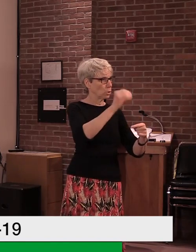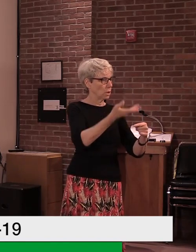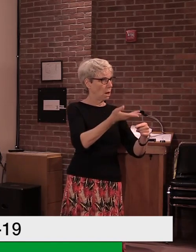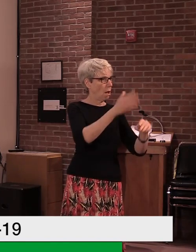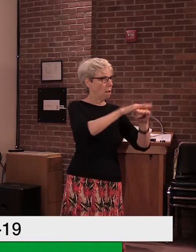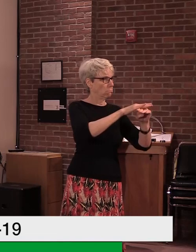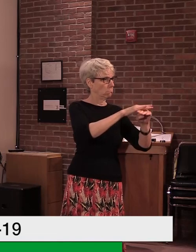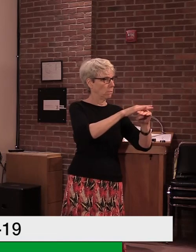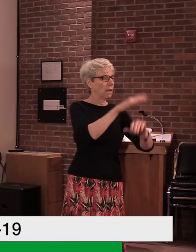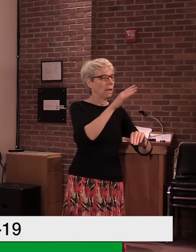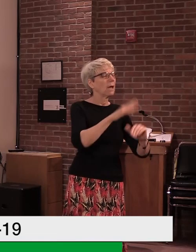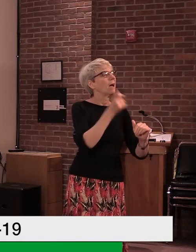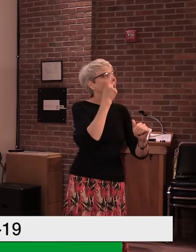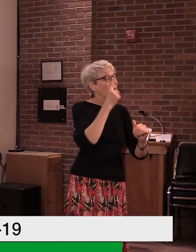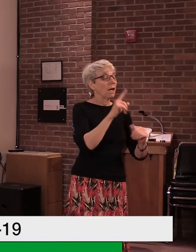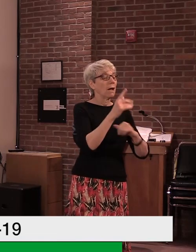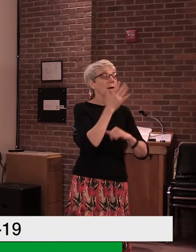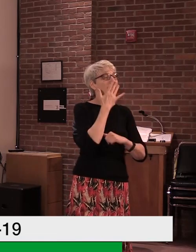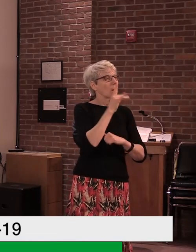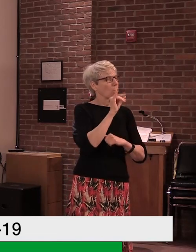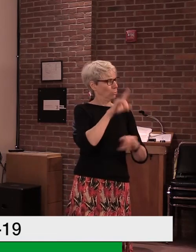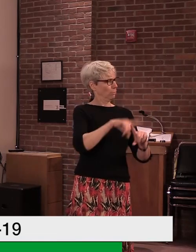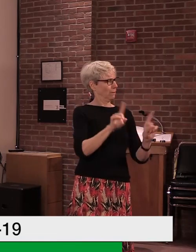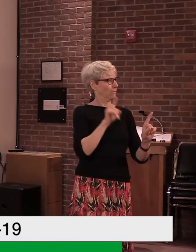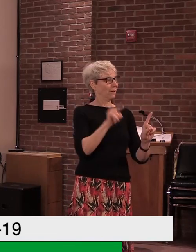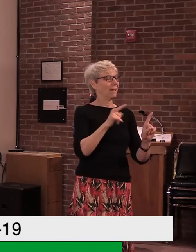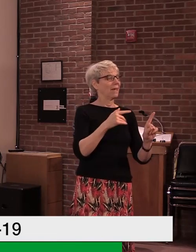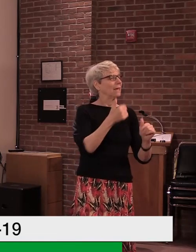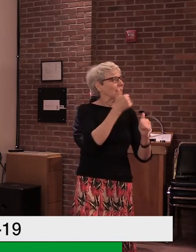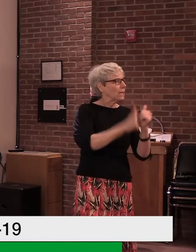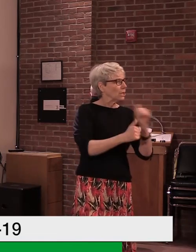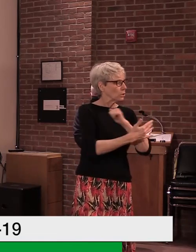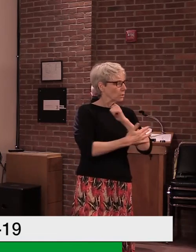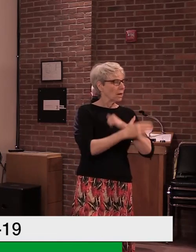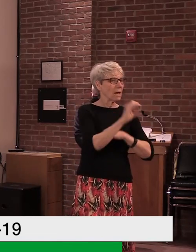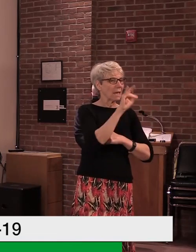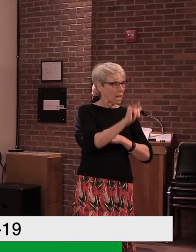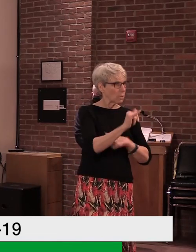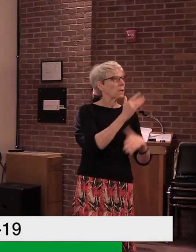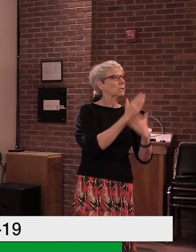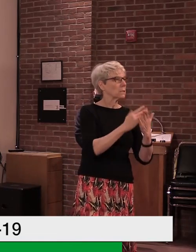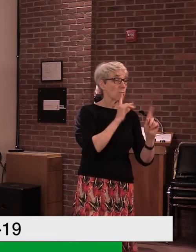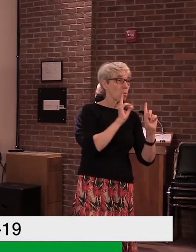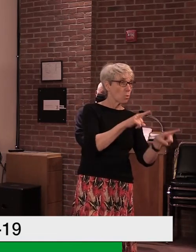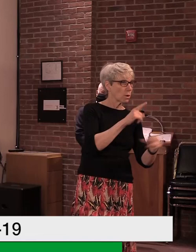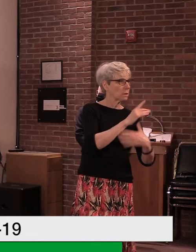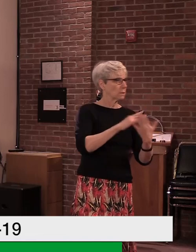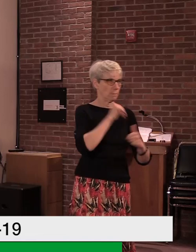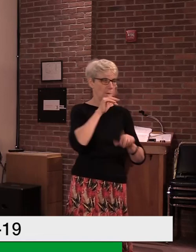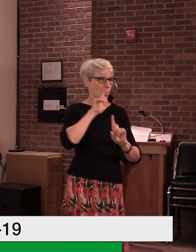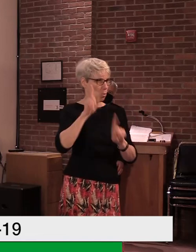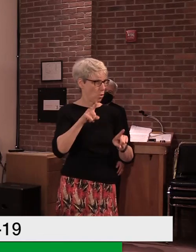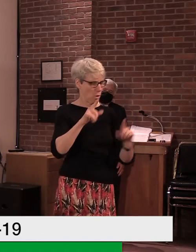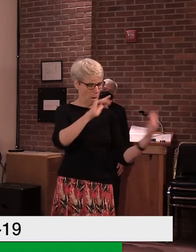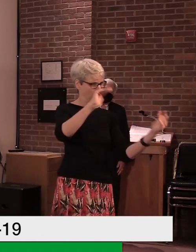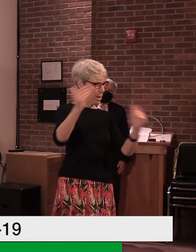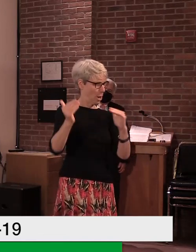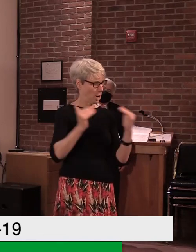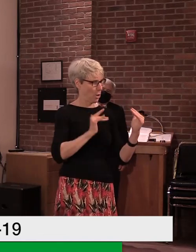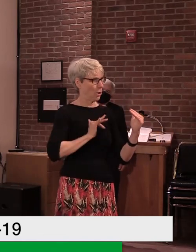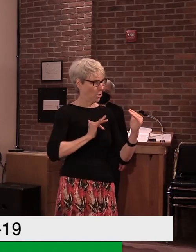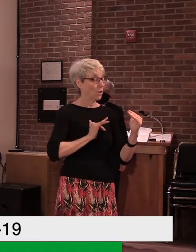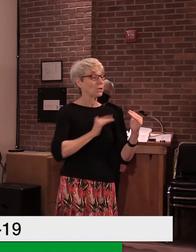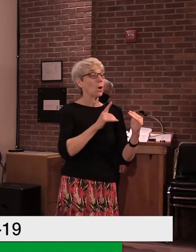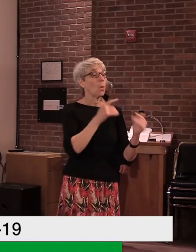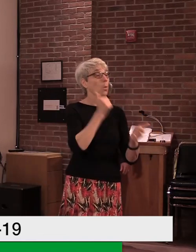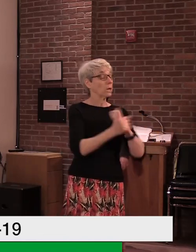compared to counties in Colorado where no mandate had been issued, and that was part of the rationale for issuing a statewide mask mandate